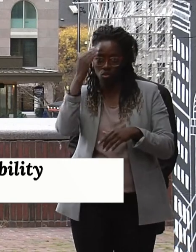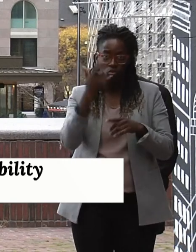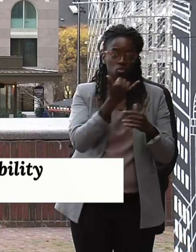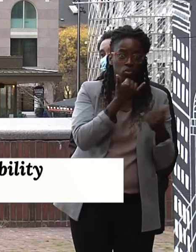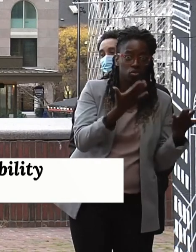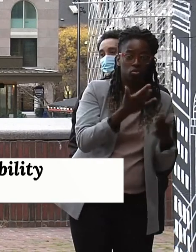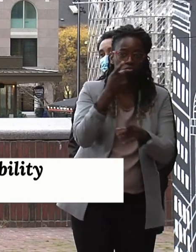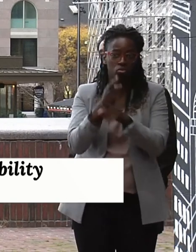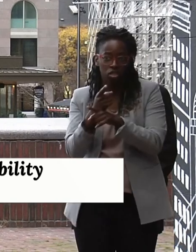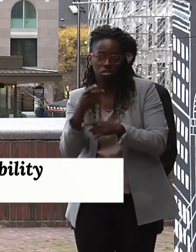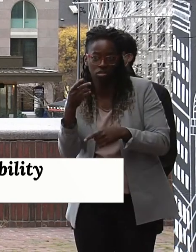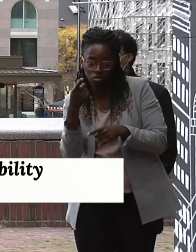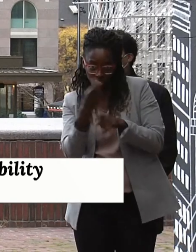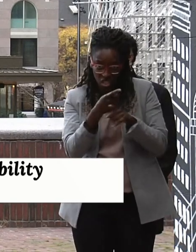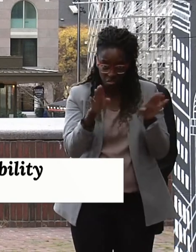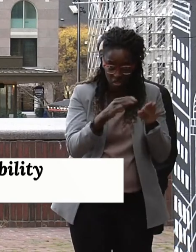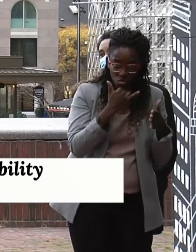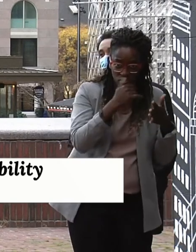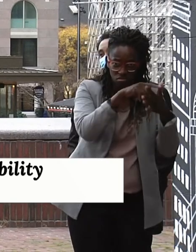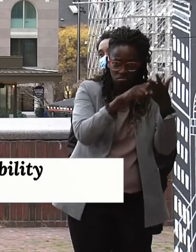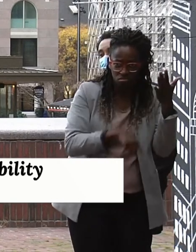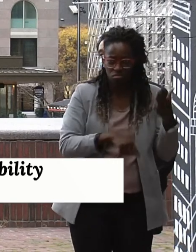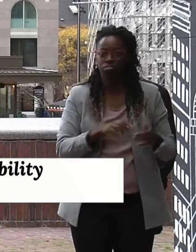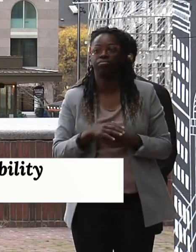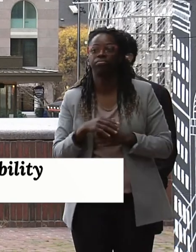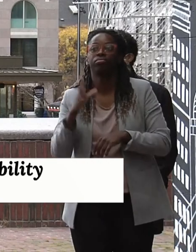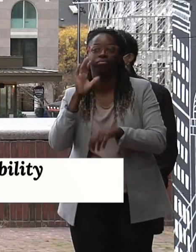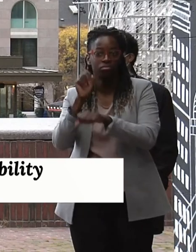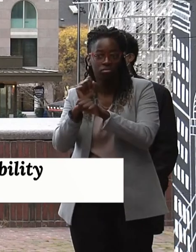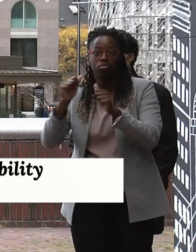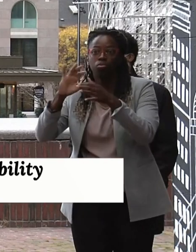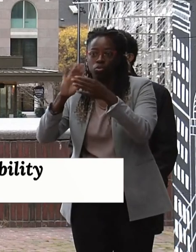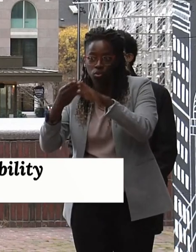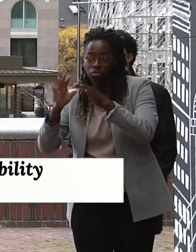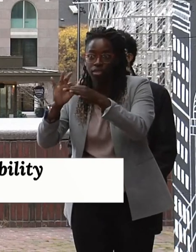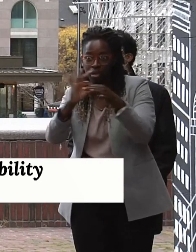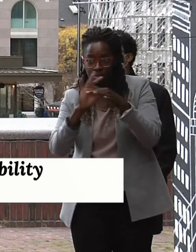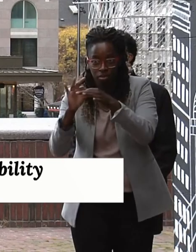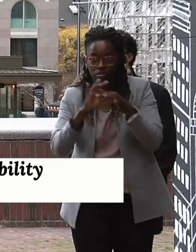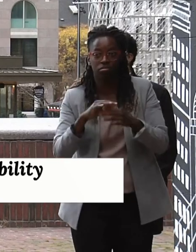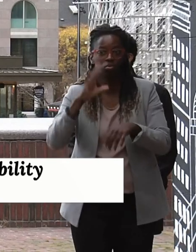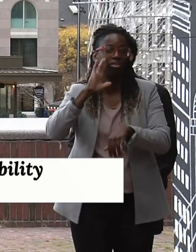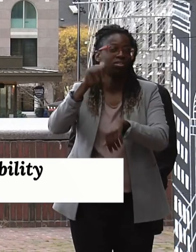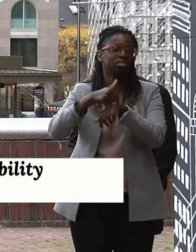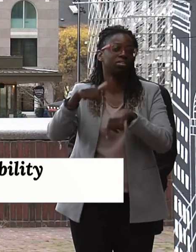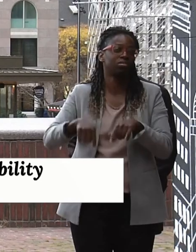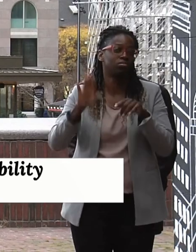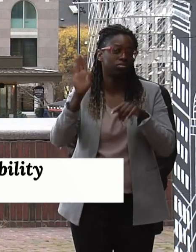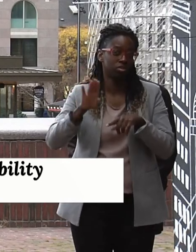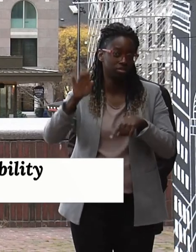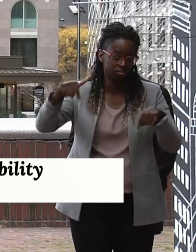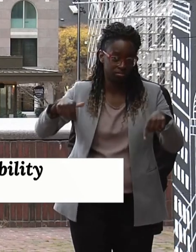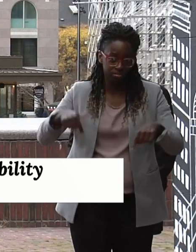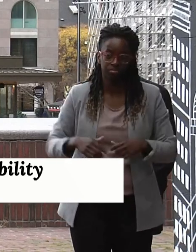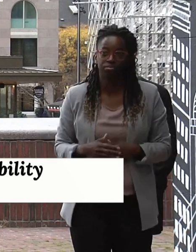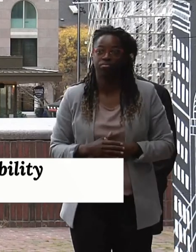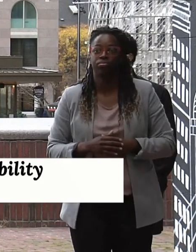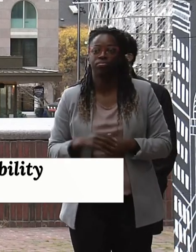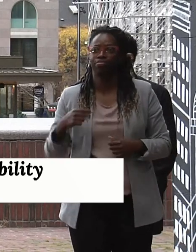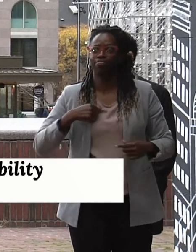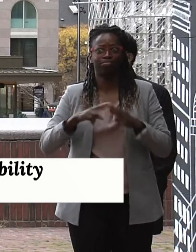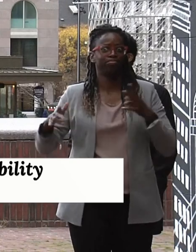through the task force, have called for. And this is what we are implementing here in the city. I'm excited to move forward with this work with the City